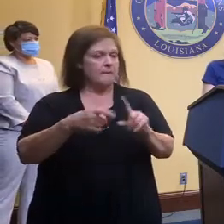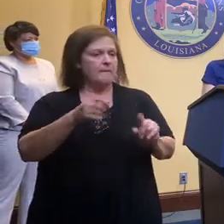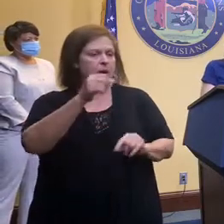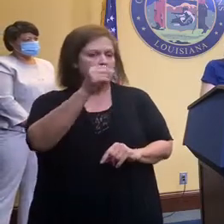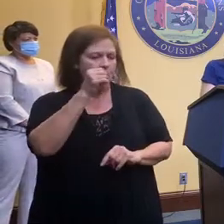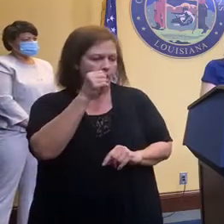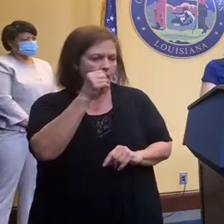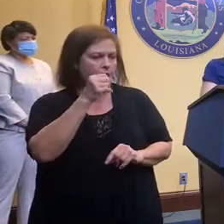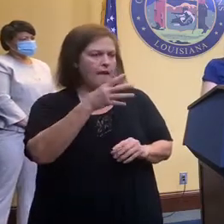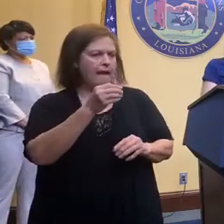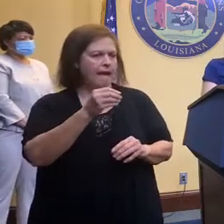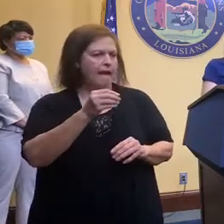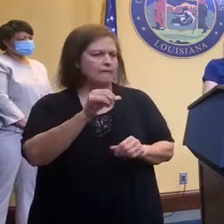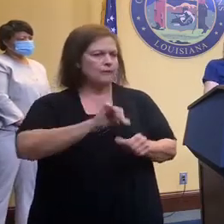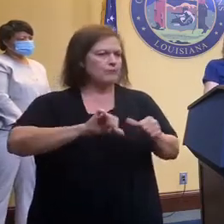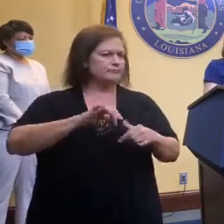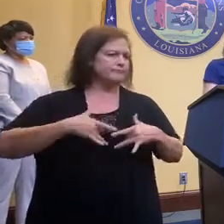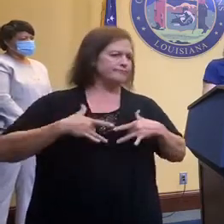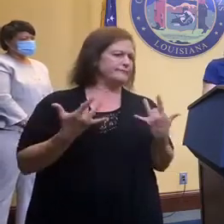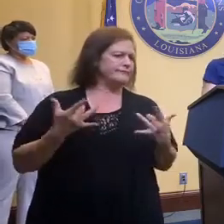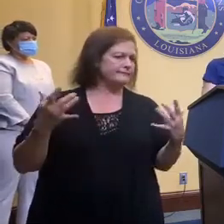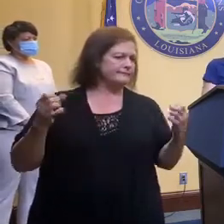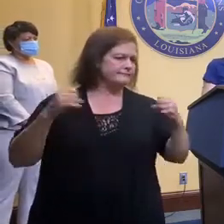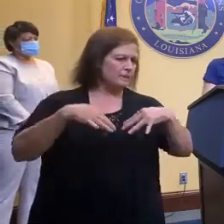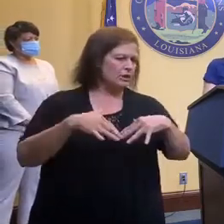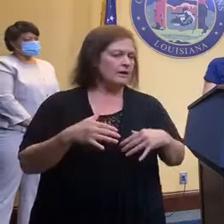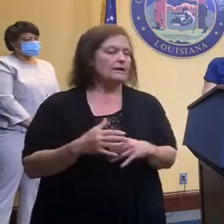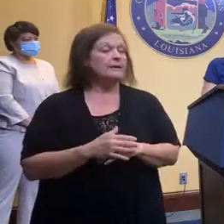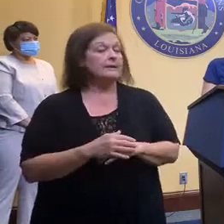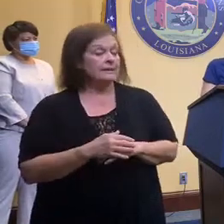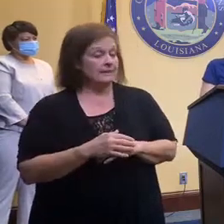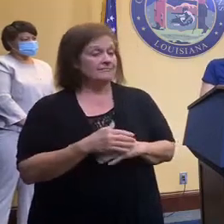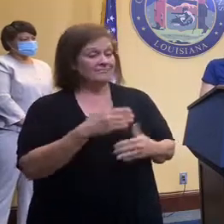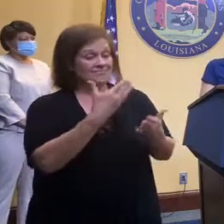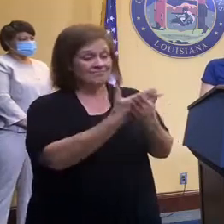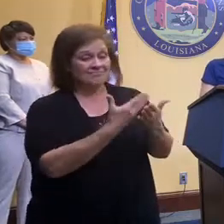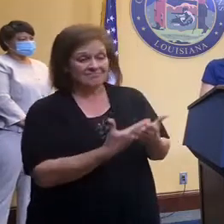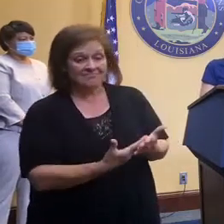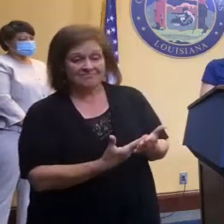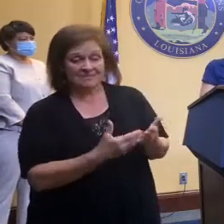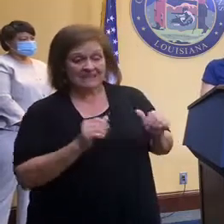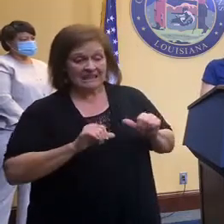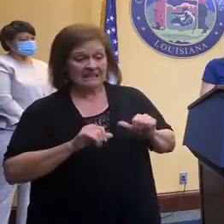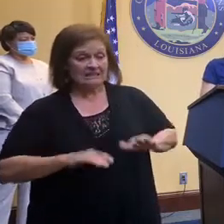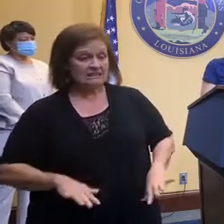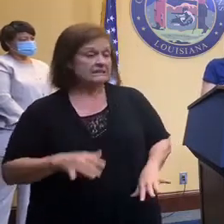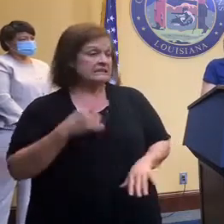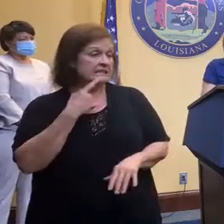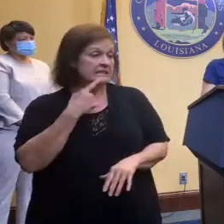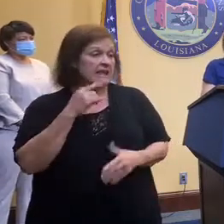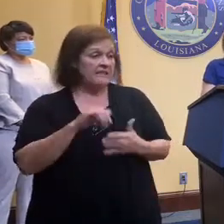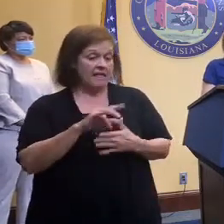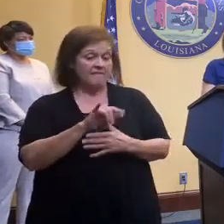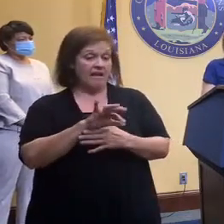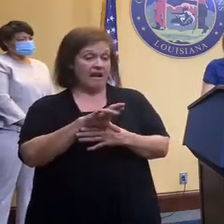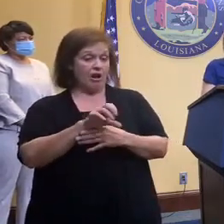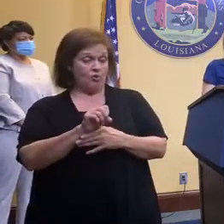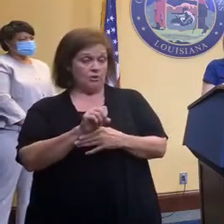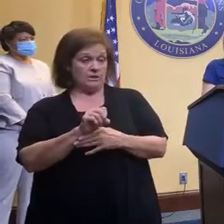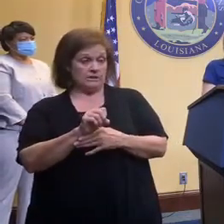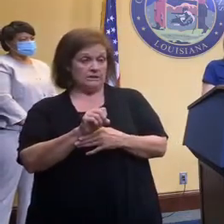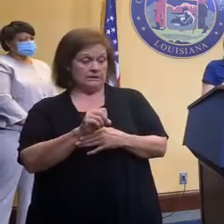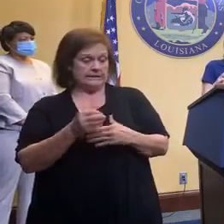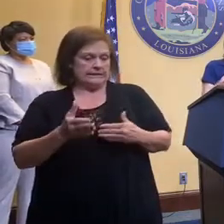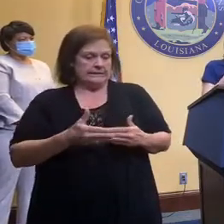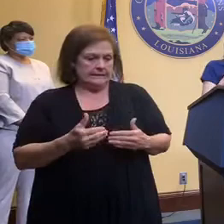social gatherings. The science behind this makes it pretty clear why these are high risk. So remember, the virus is transferred